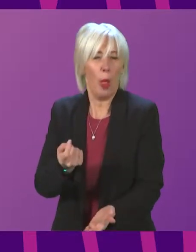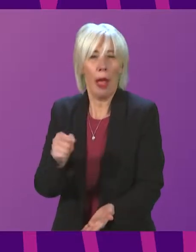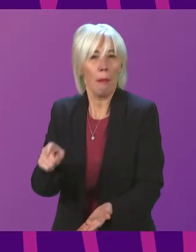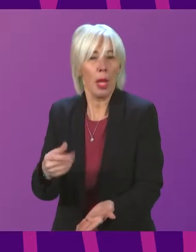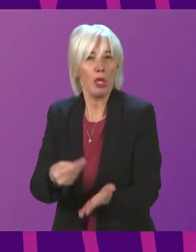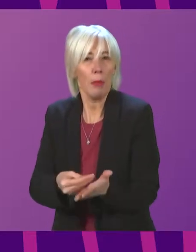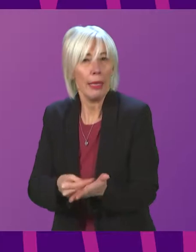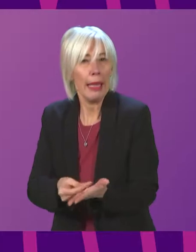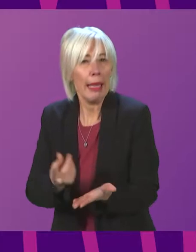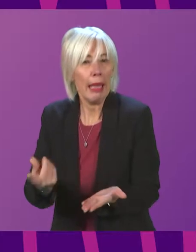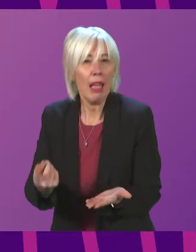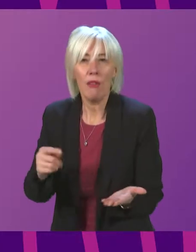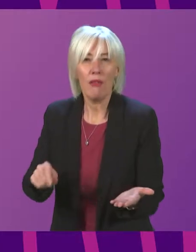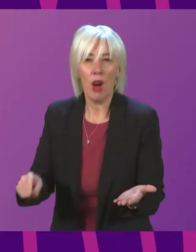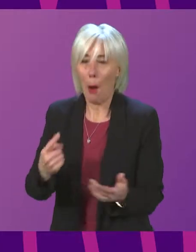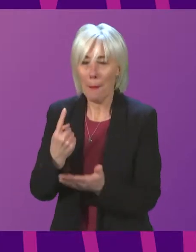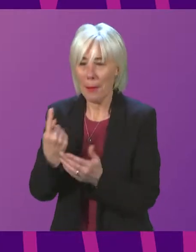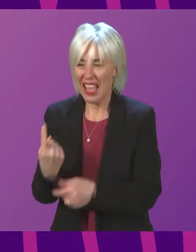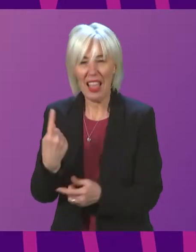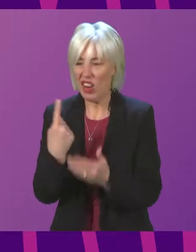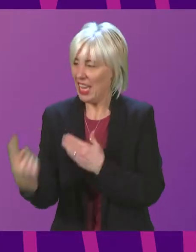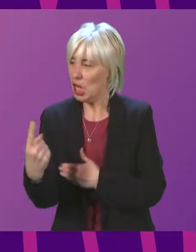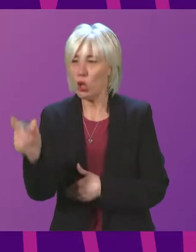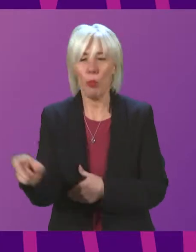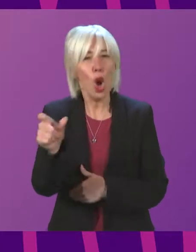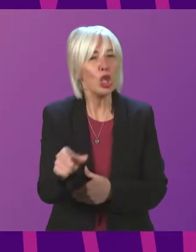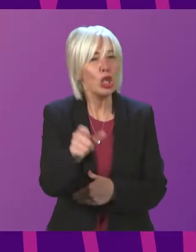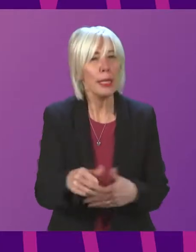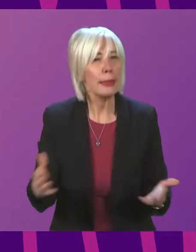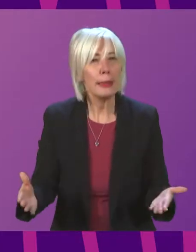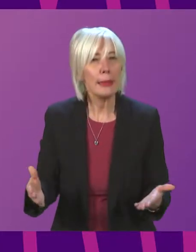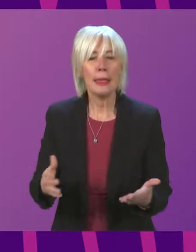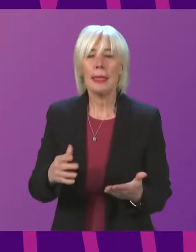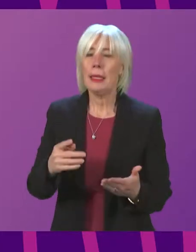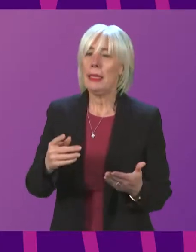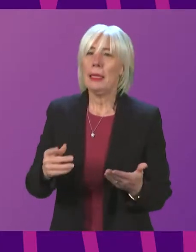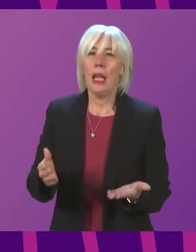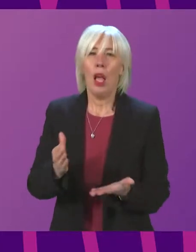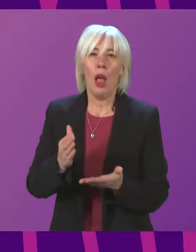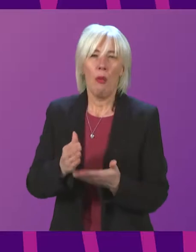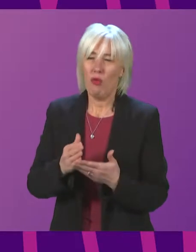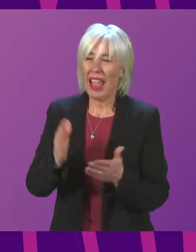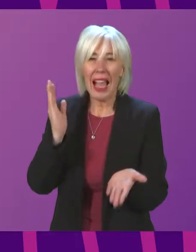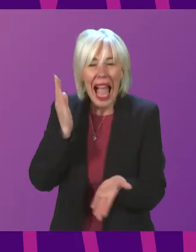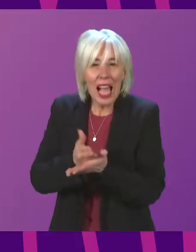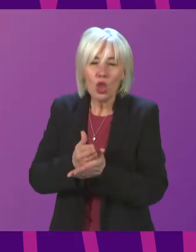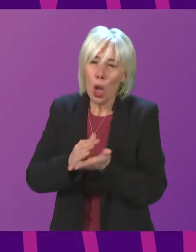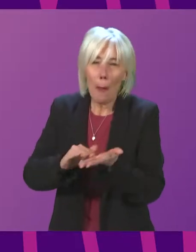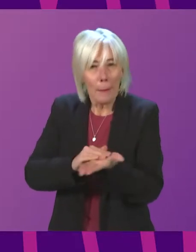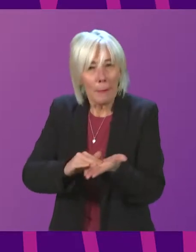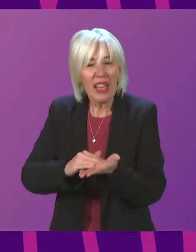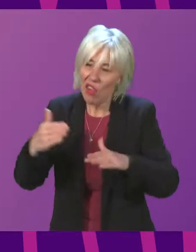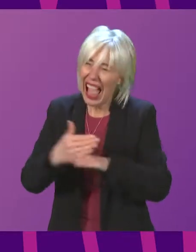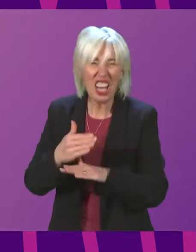HSEP area and per person. Indeed, they go on to say that it has not always led to real and municipal action for people in